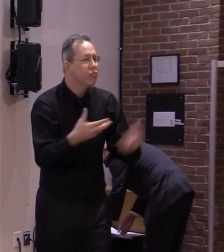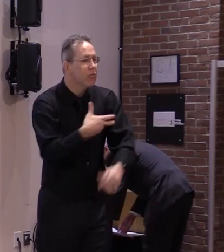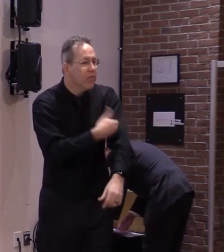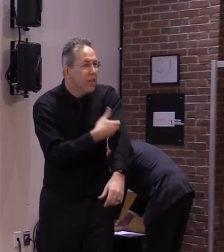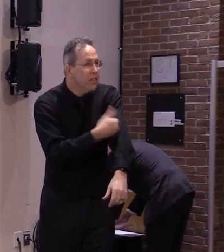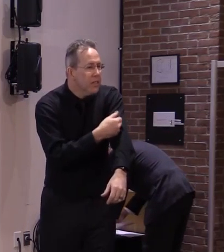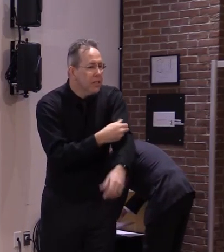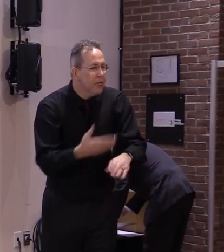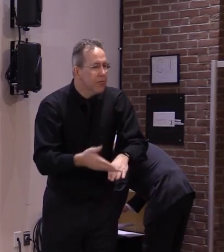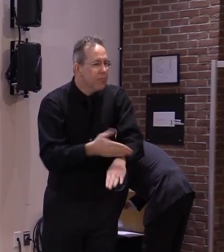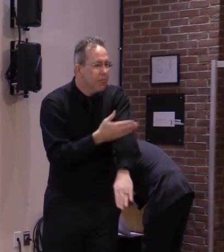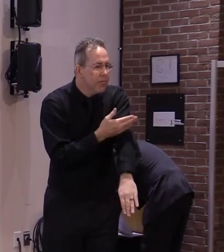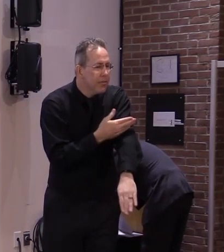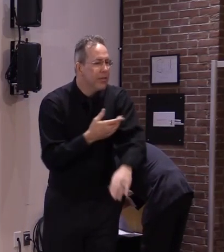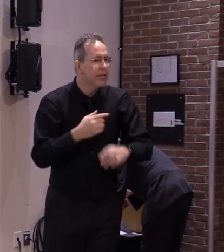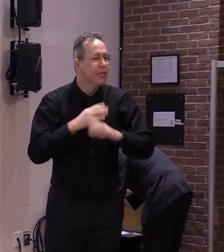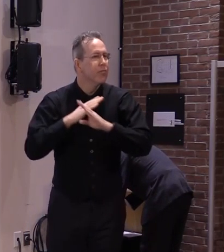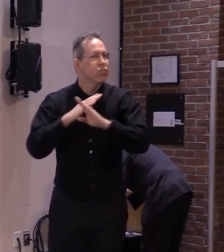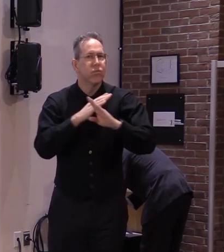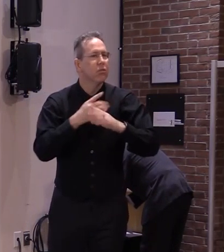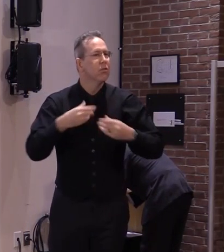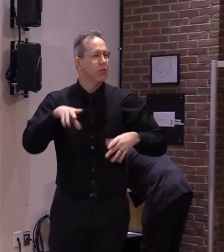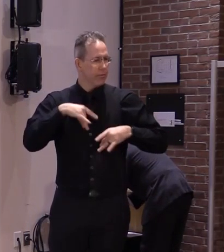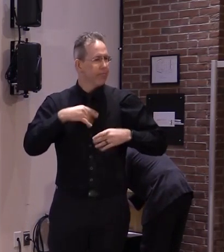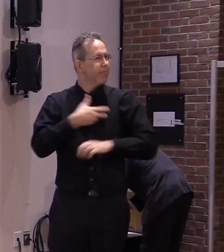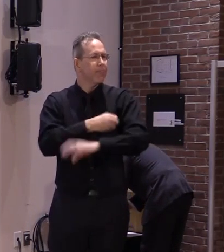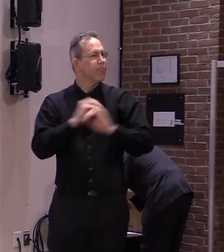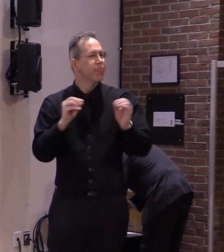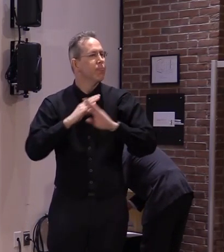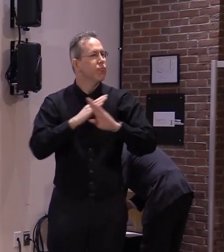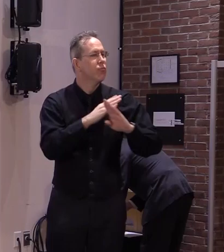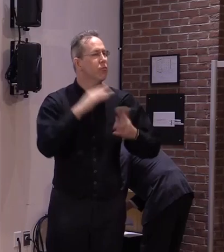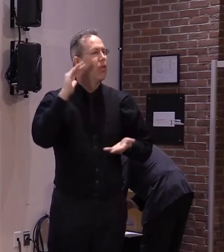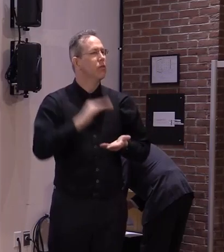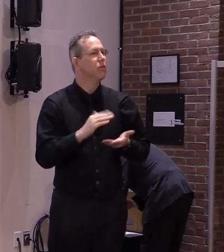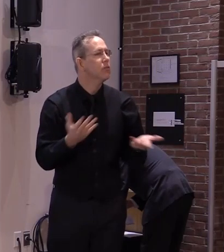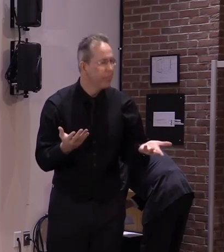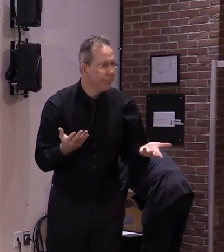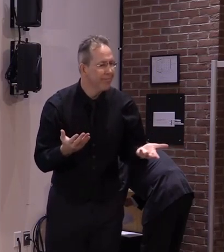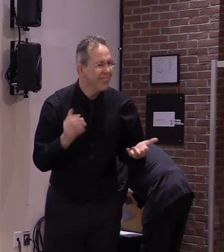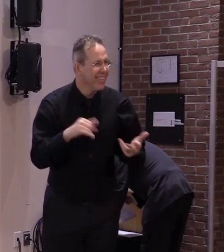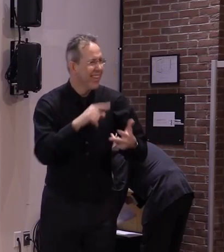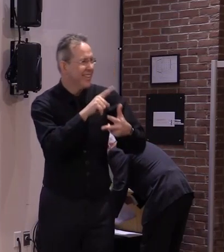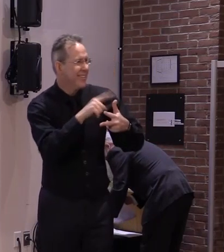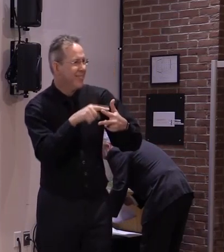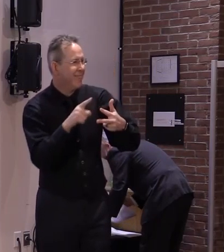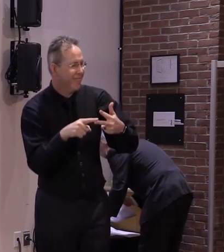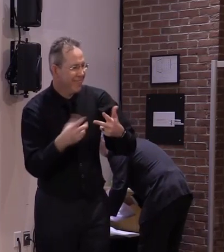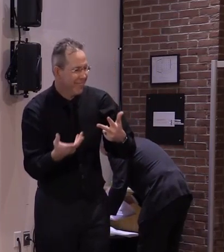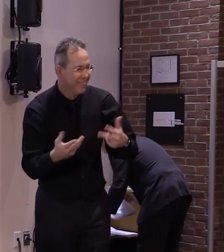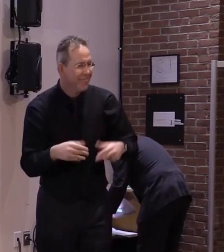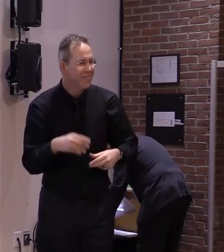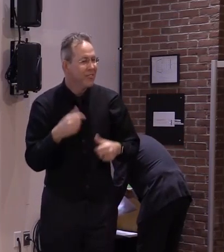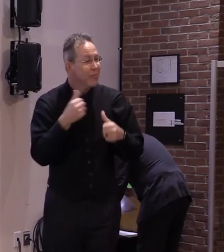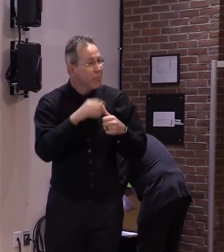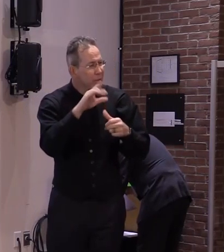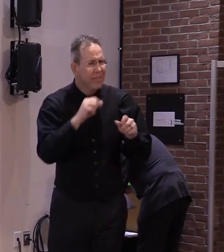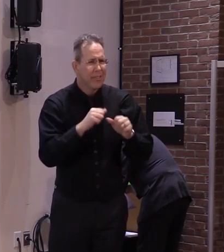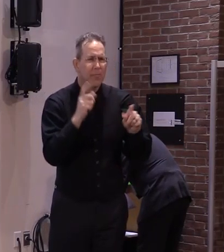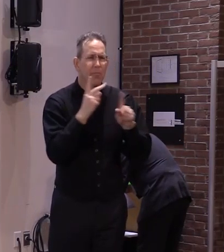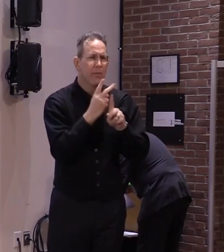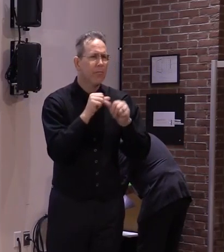have remains following the public health guidelines to keep our cases, our hospitalizations, and our deaths as low as possible.